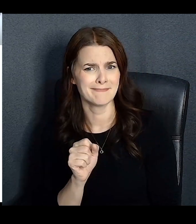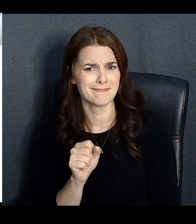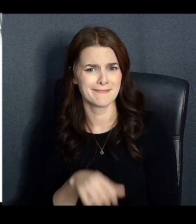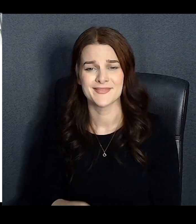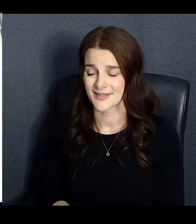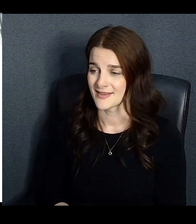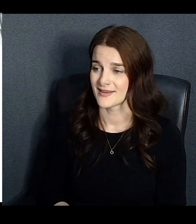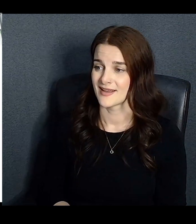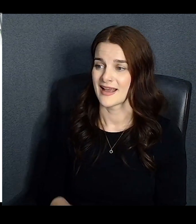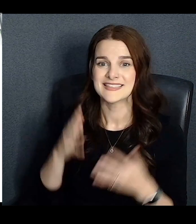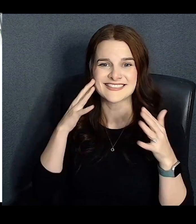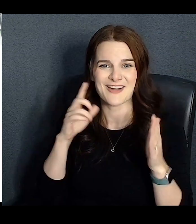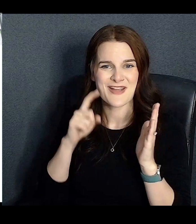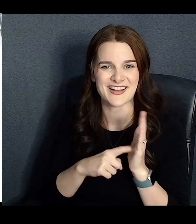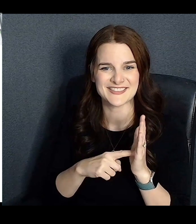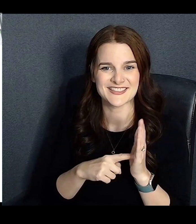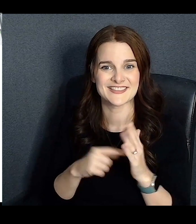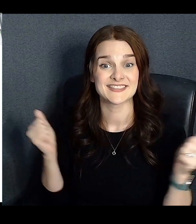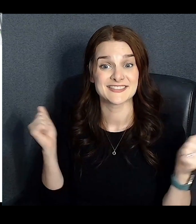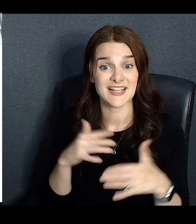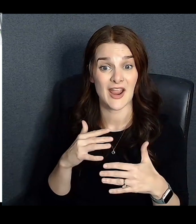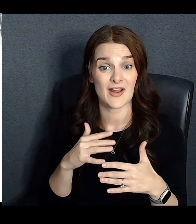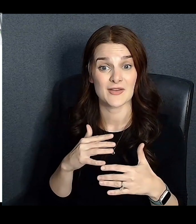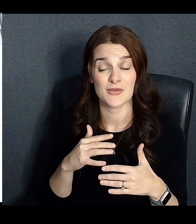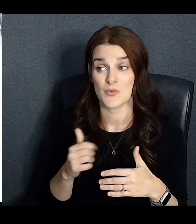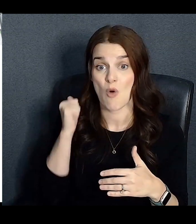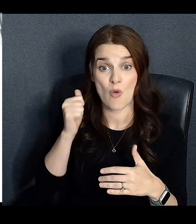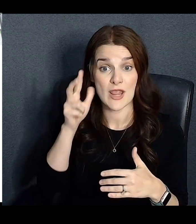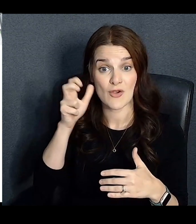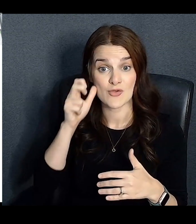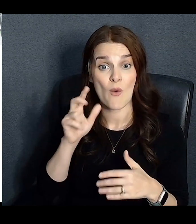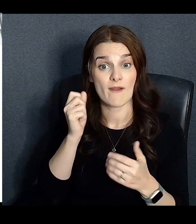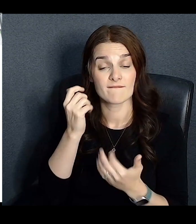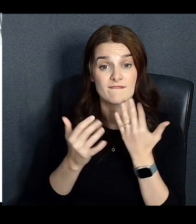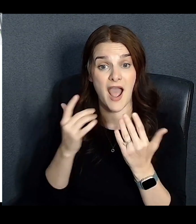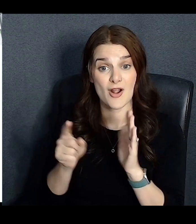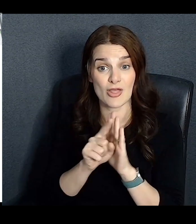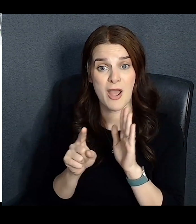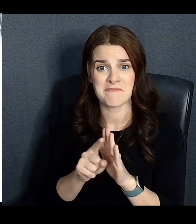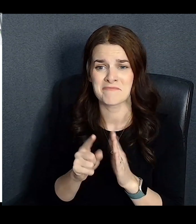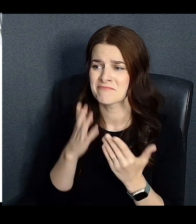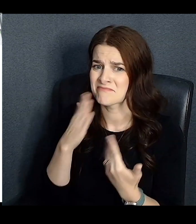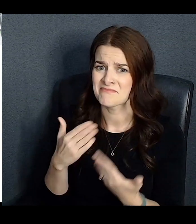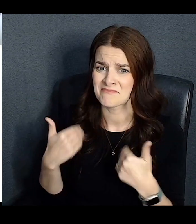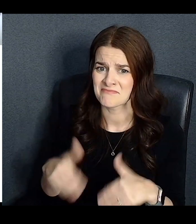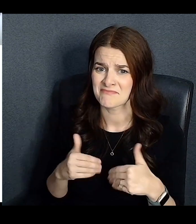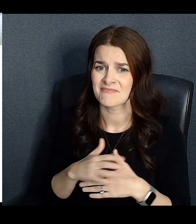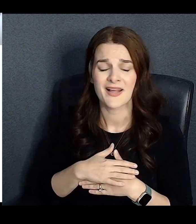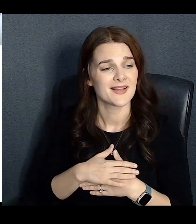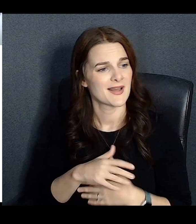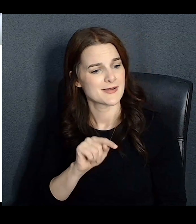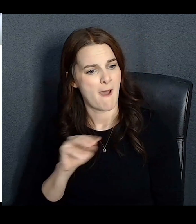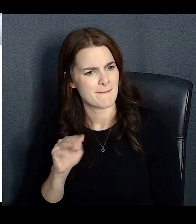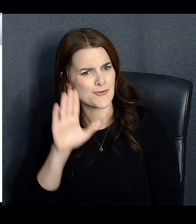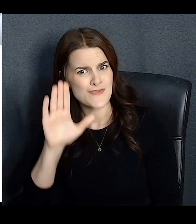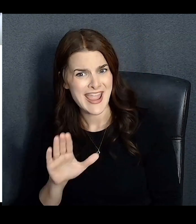Turn on sound recognition. Yes, great. You've been scared that you won't hear your apartment fire alarm. Thank you for yeah. Great. Gonna say, like,